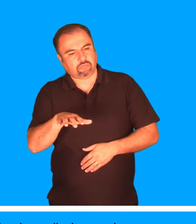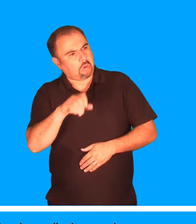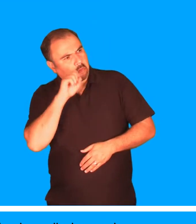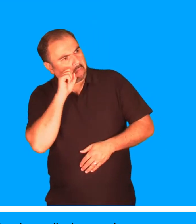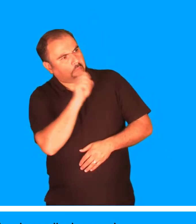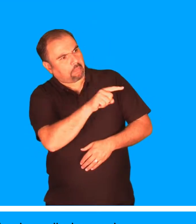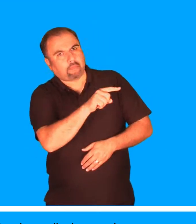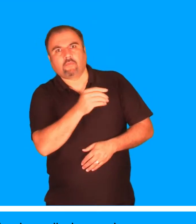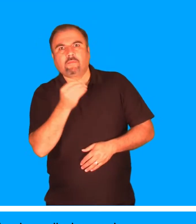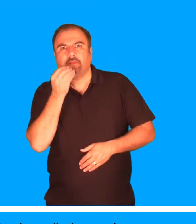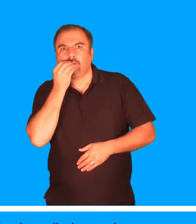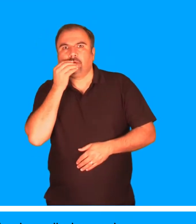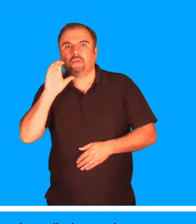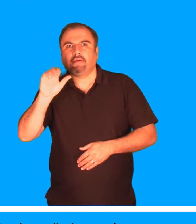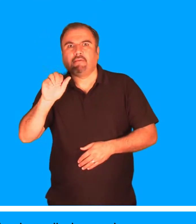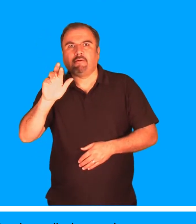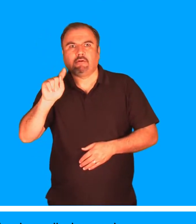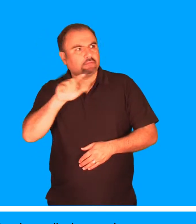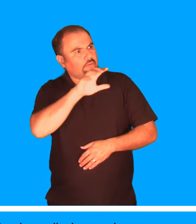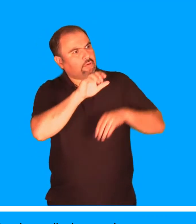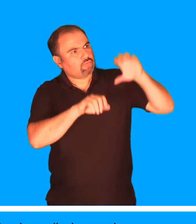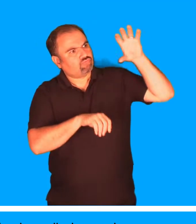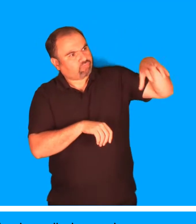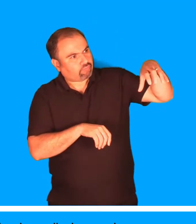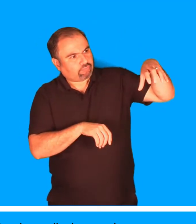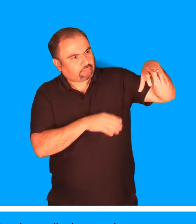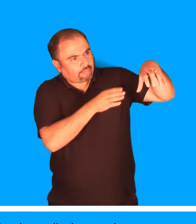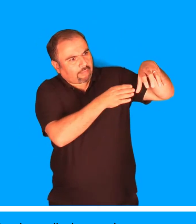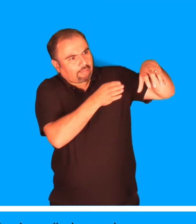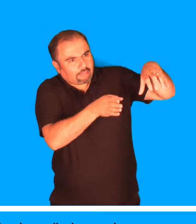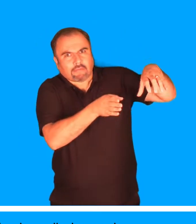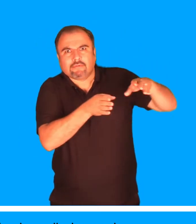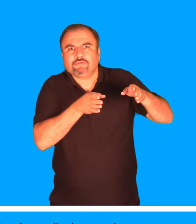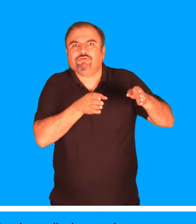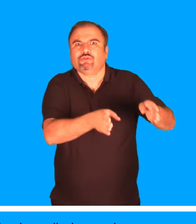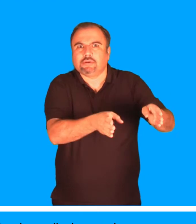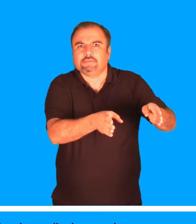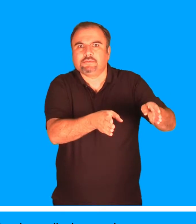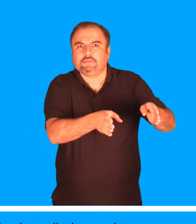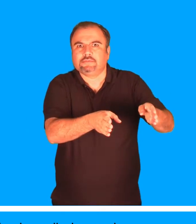This is a street which may also be called a road. A food cart is parked on the shoulder.